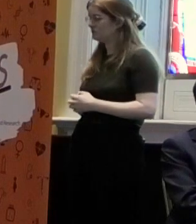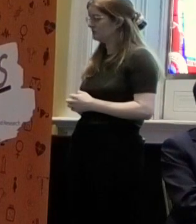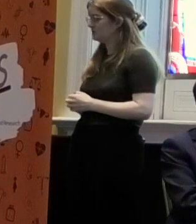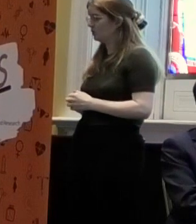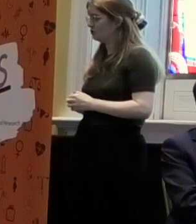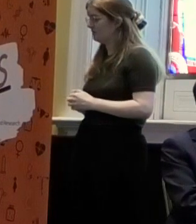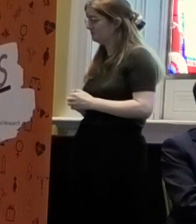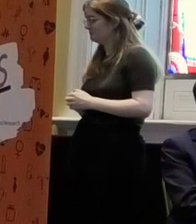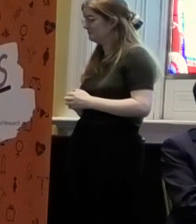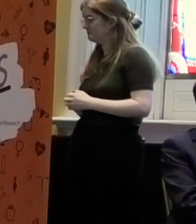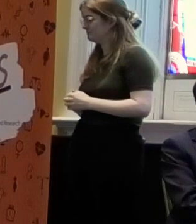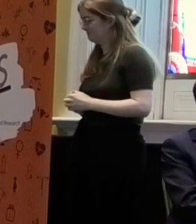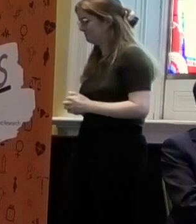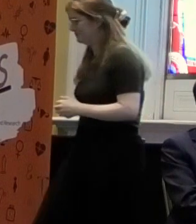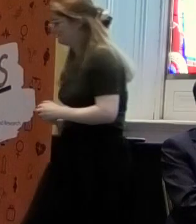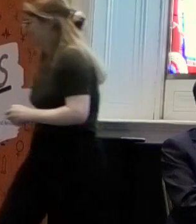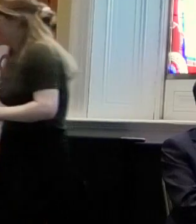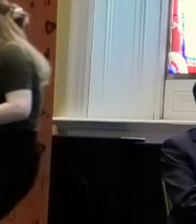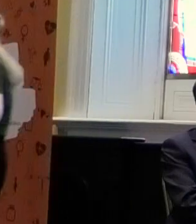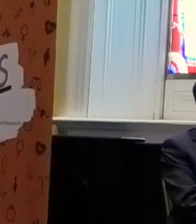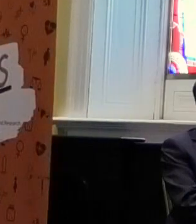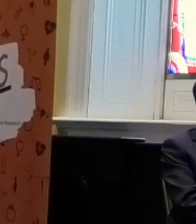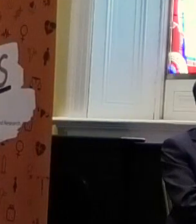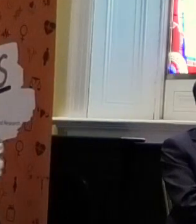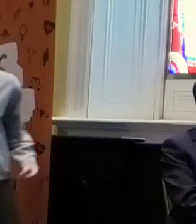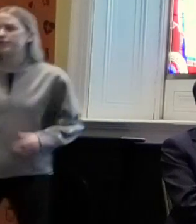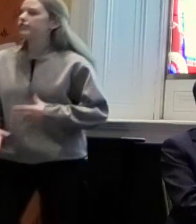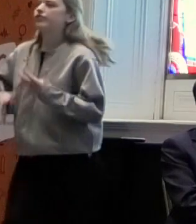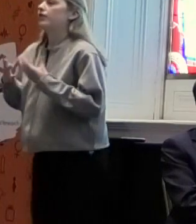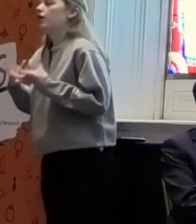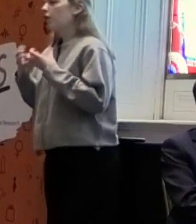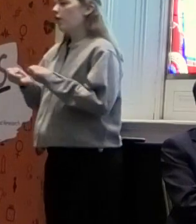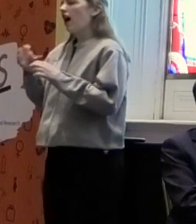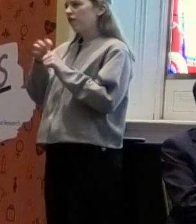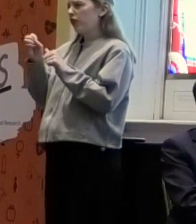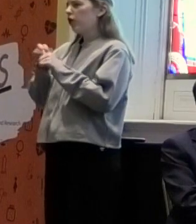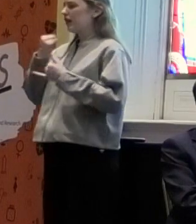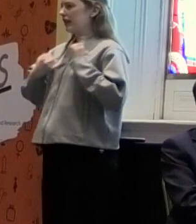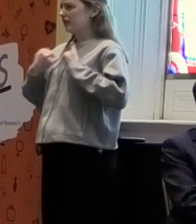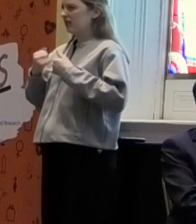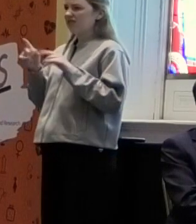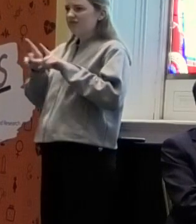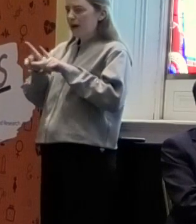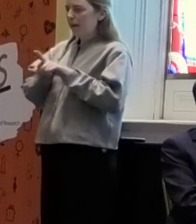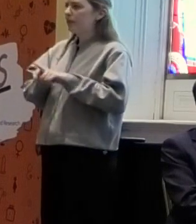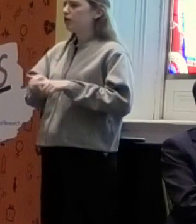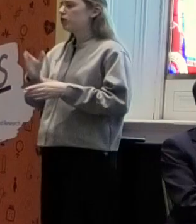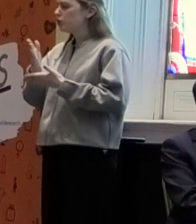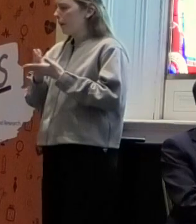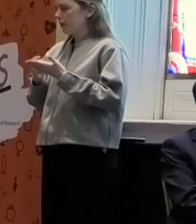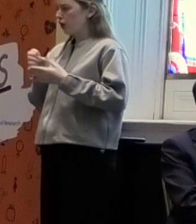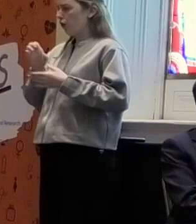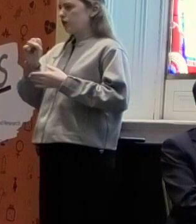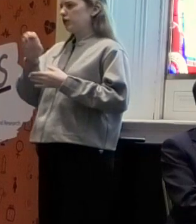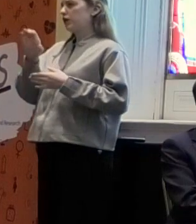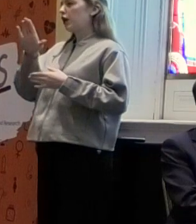etc. But there are a few other illnesses like that. Something like multiple sclerosis affects women 10